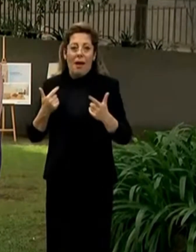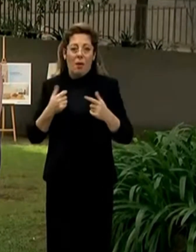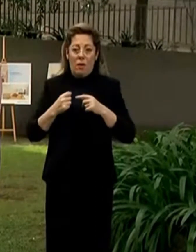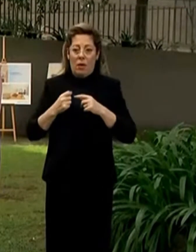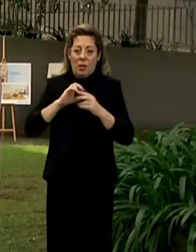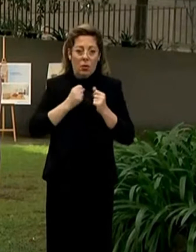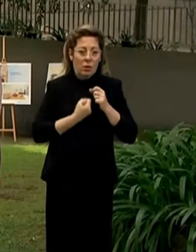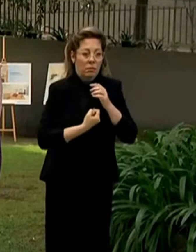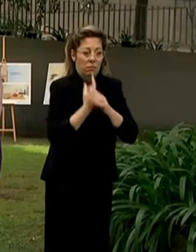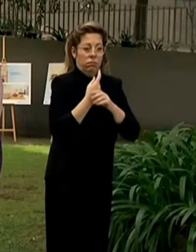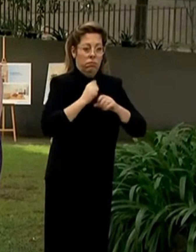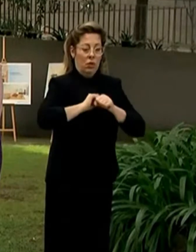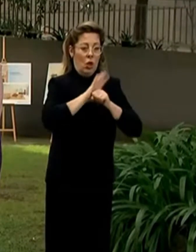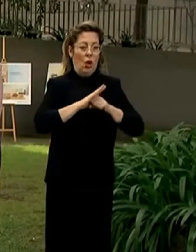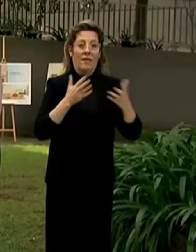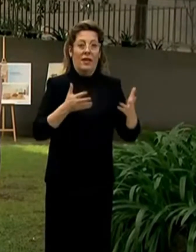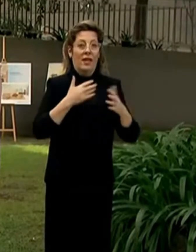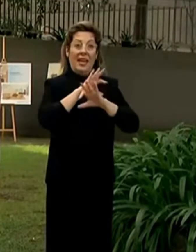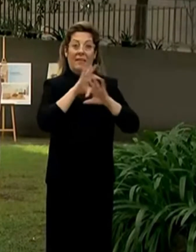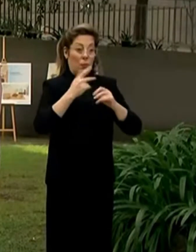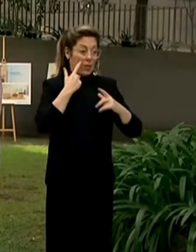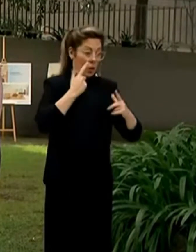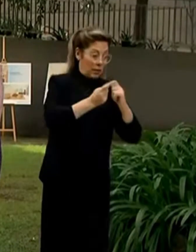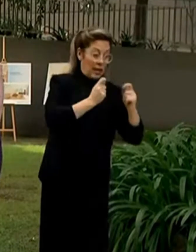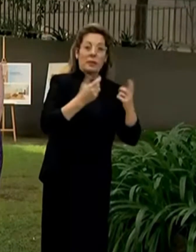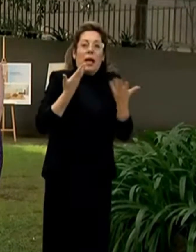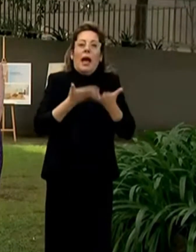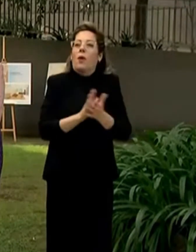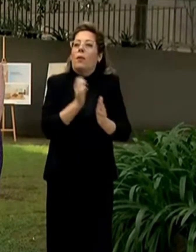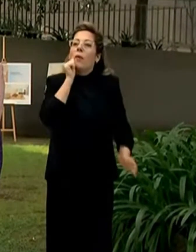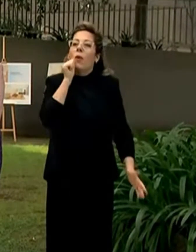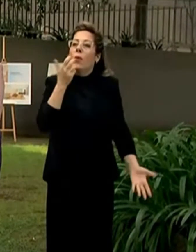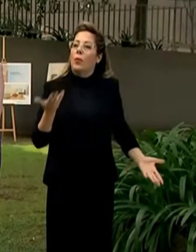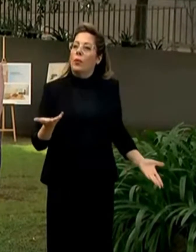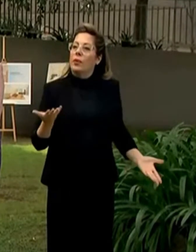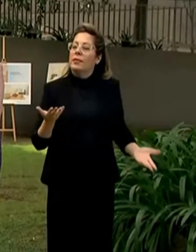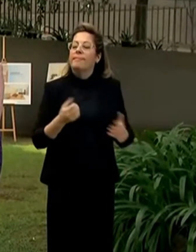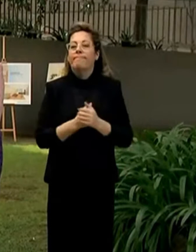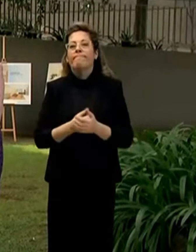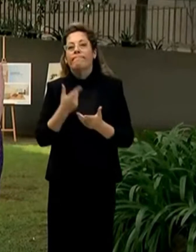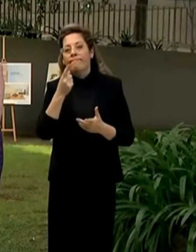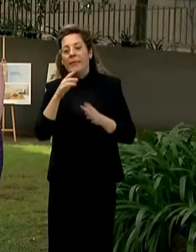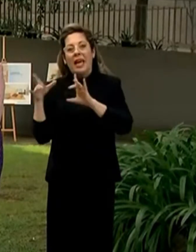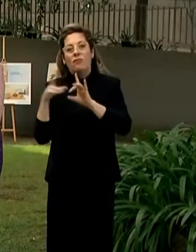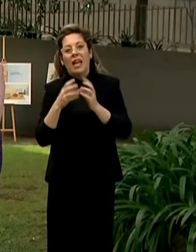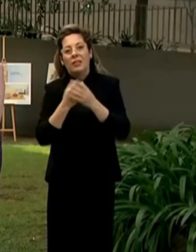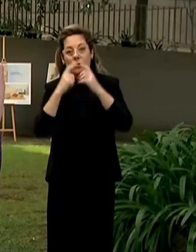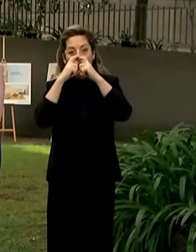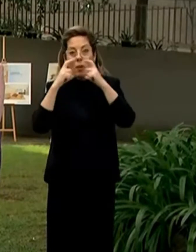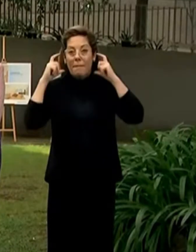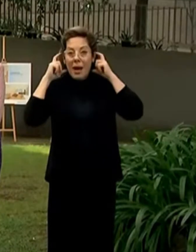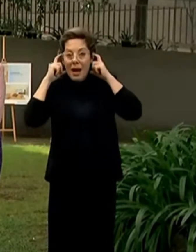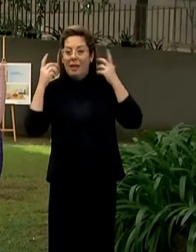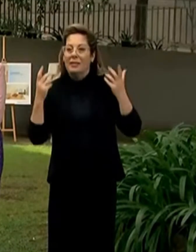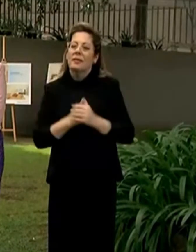of testing. In relation to the mask wearing recommendation, I think the Premier has covered all of those aspects. So we do